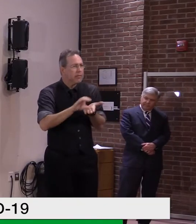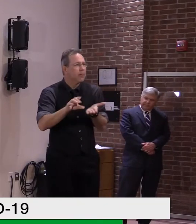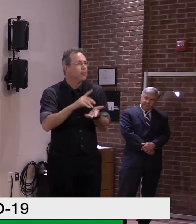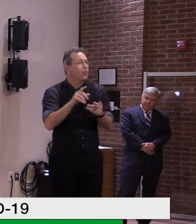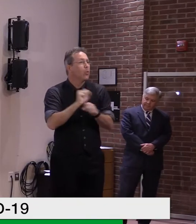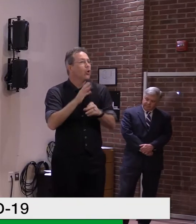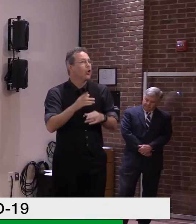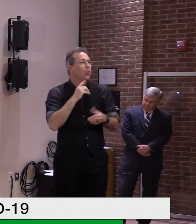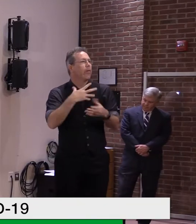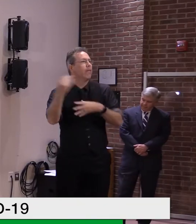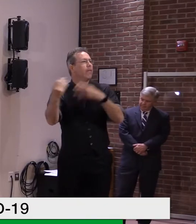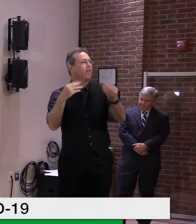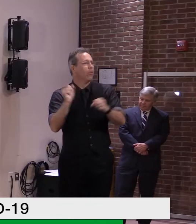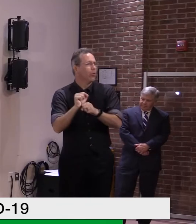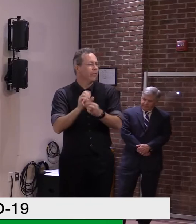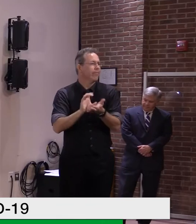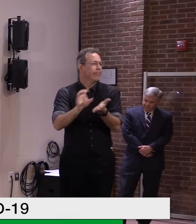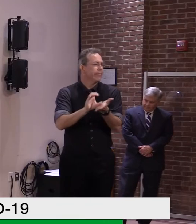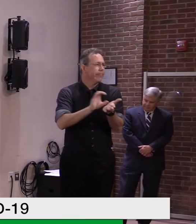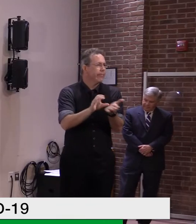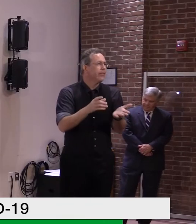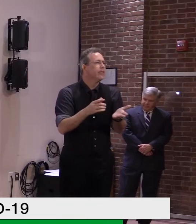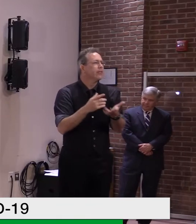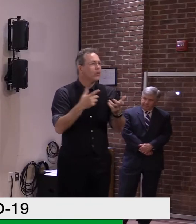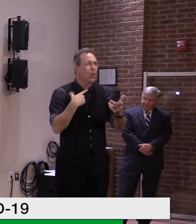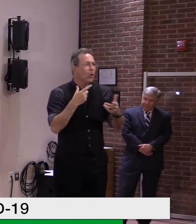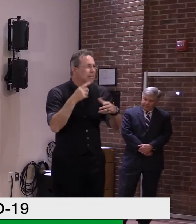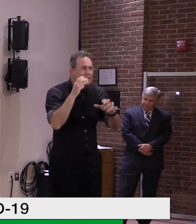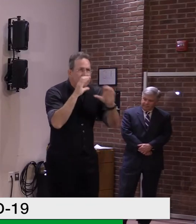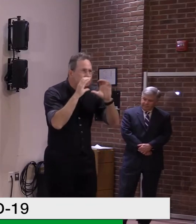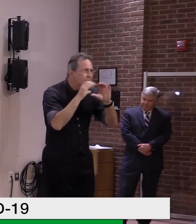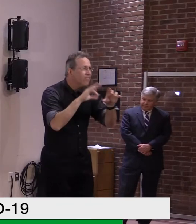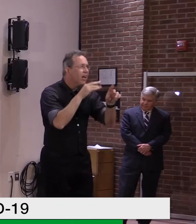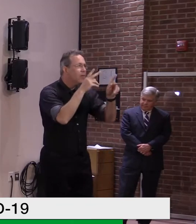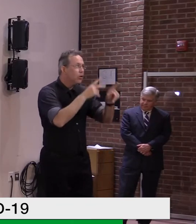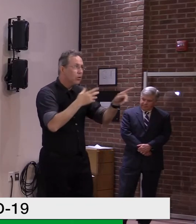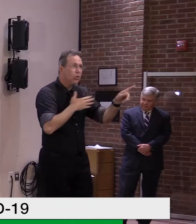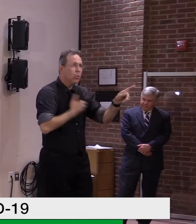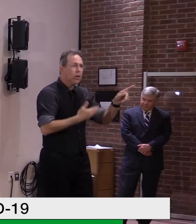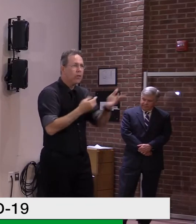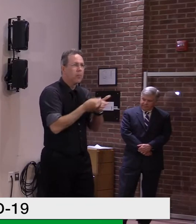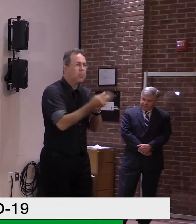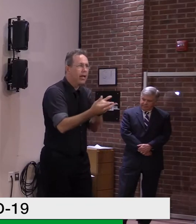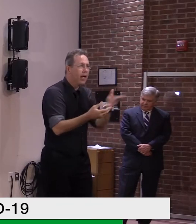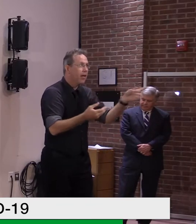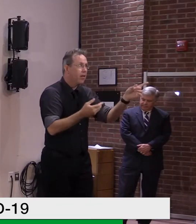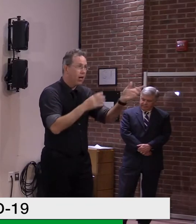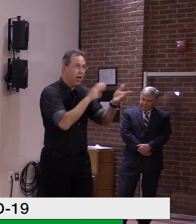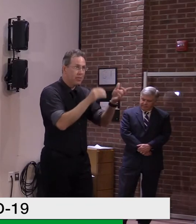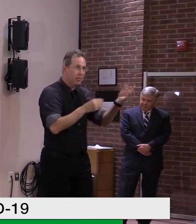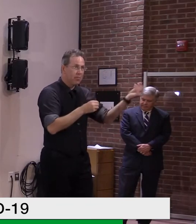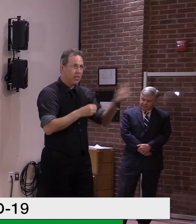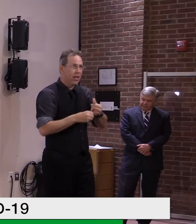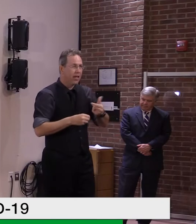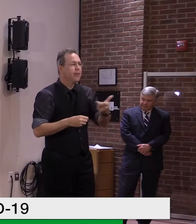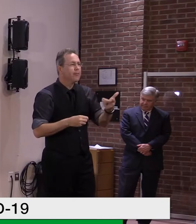and they made a decision to pay money for the rights to that